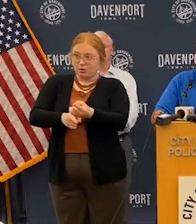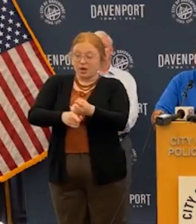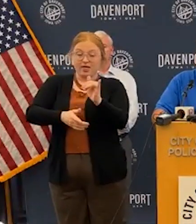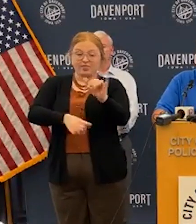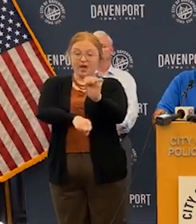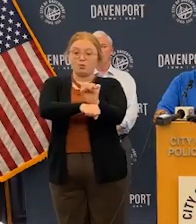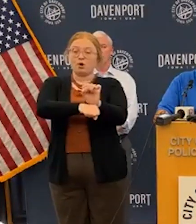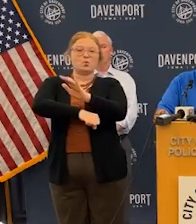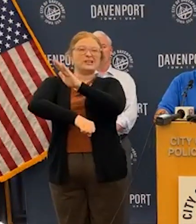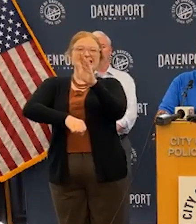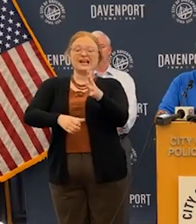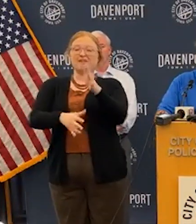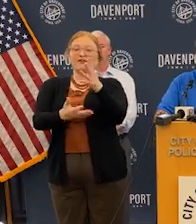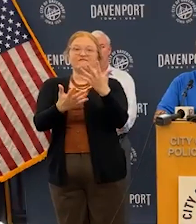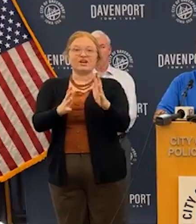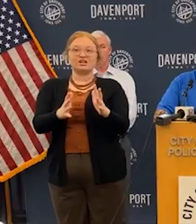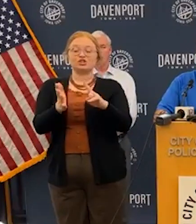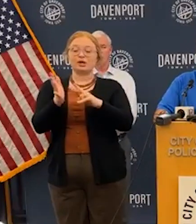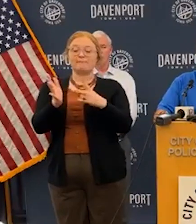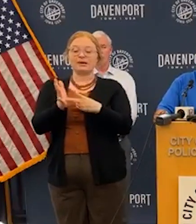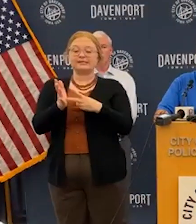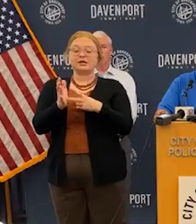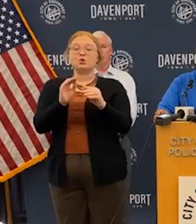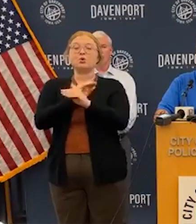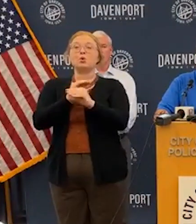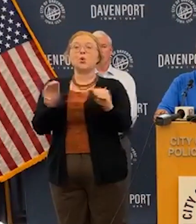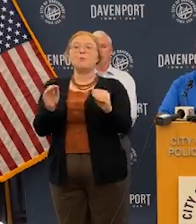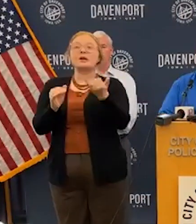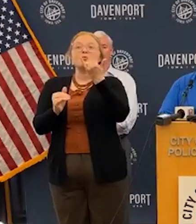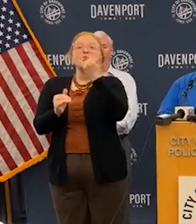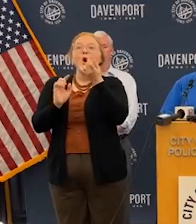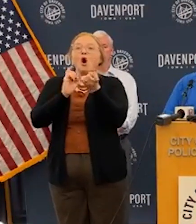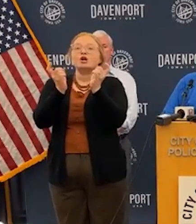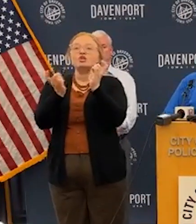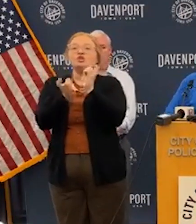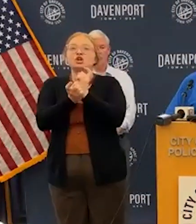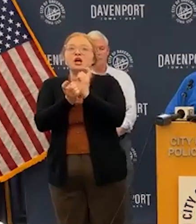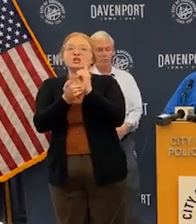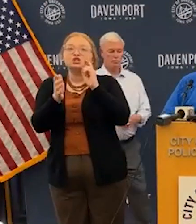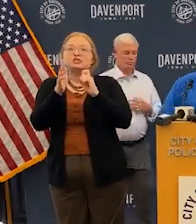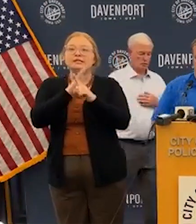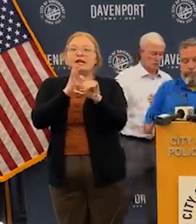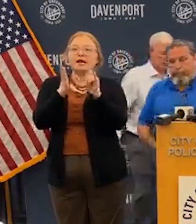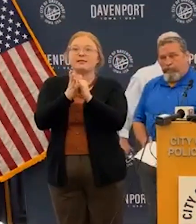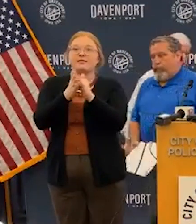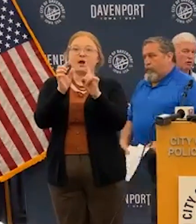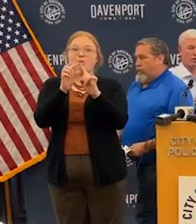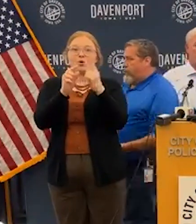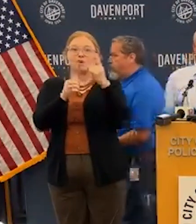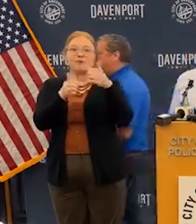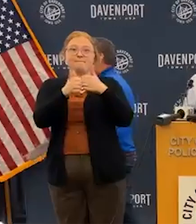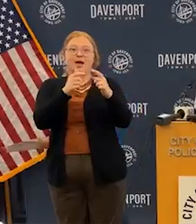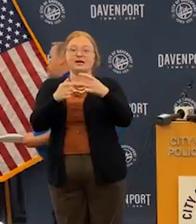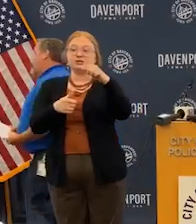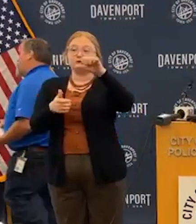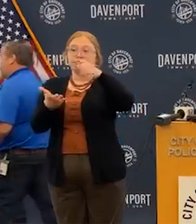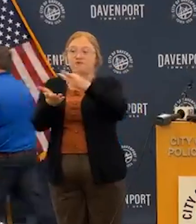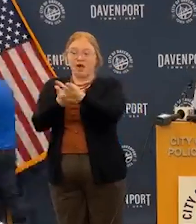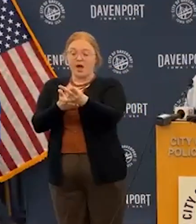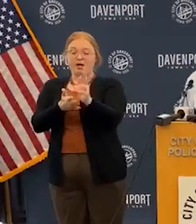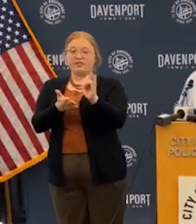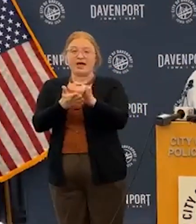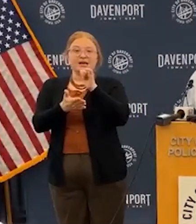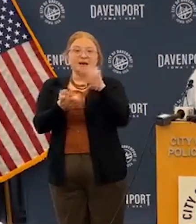was no assessment to a pass fail. It was just incomplete. Thank you. Okay, thanks. We'll wait for the questions.